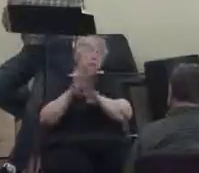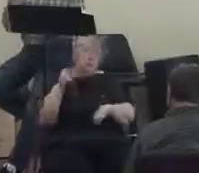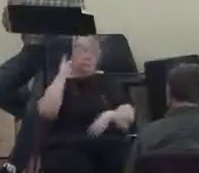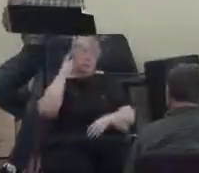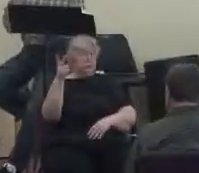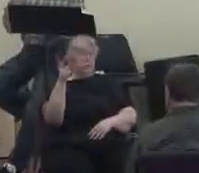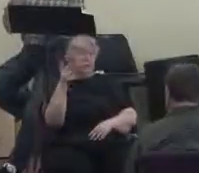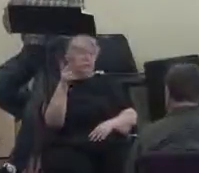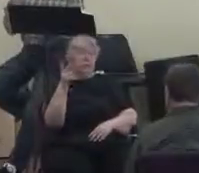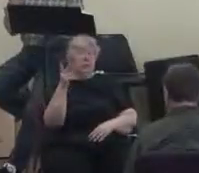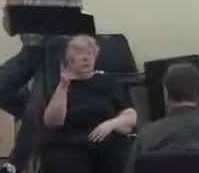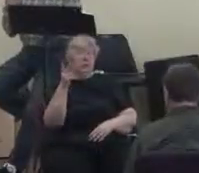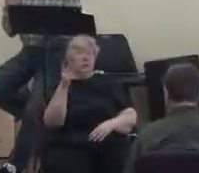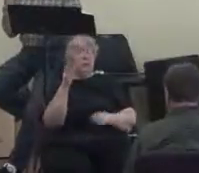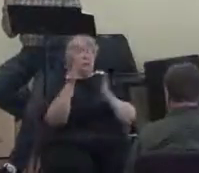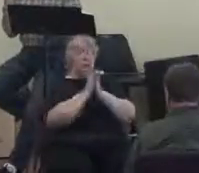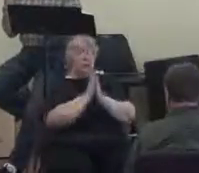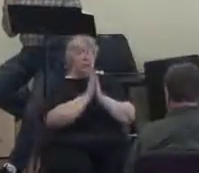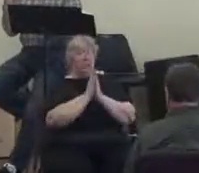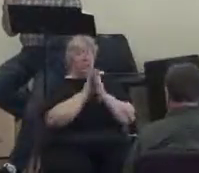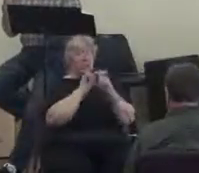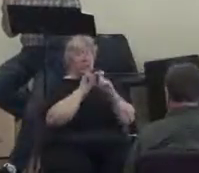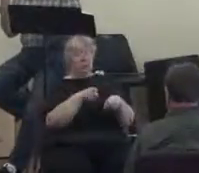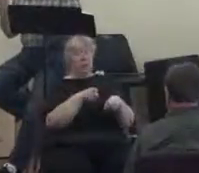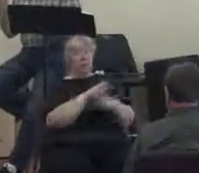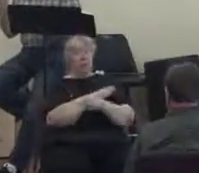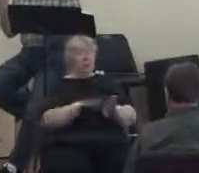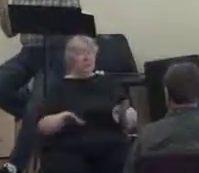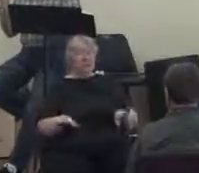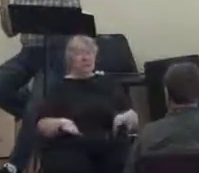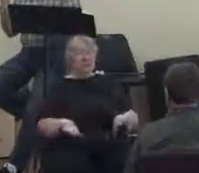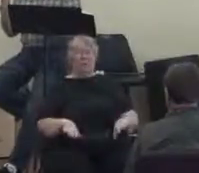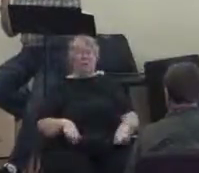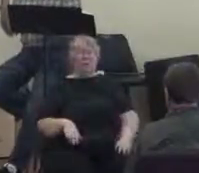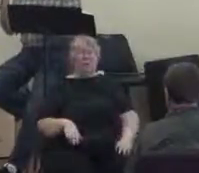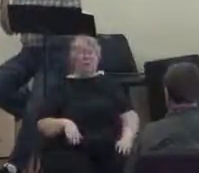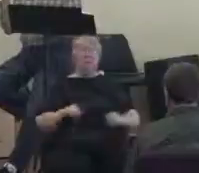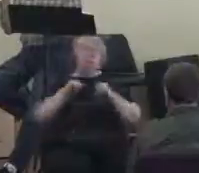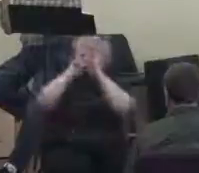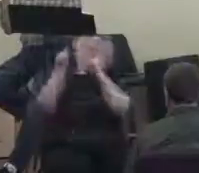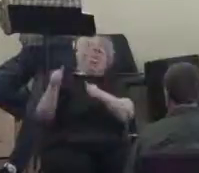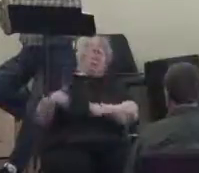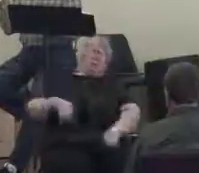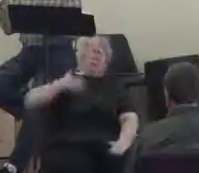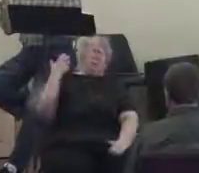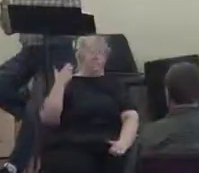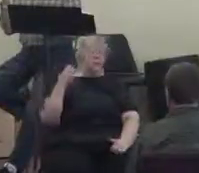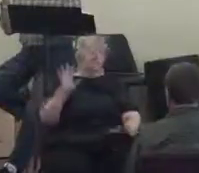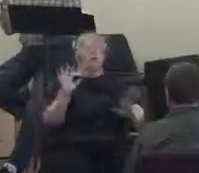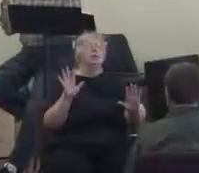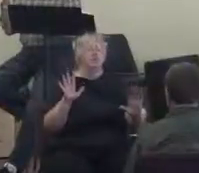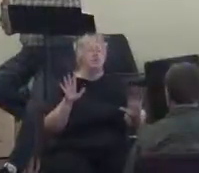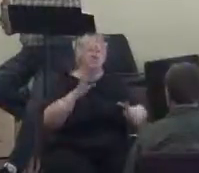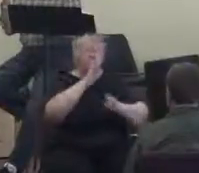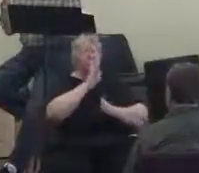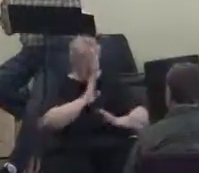delivered prayer right away, don't deny him, don't slap him in the face. Be still and know that he's